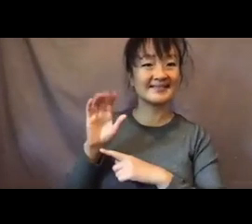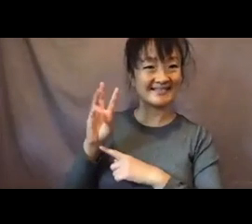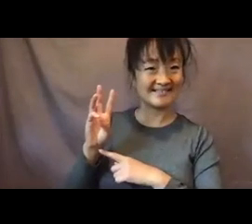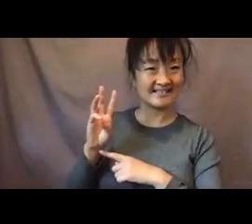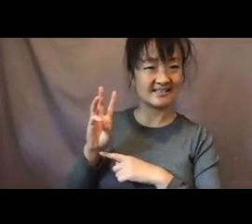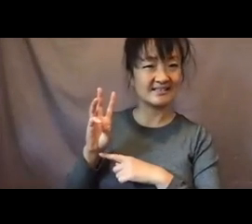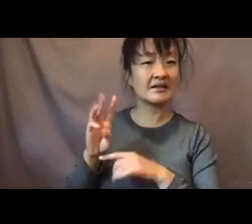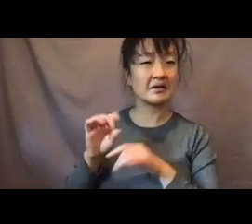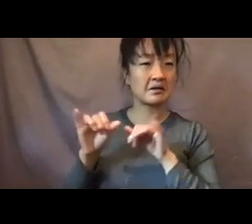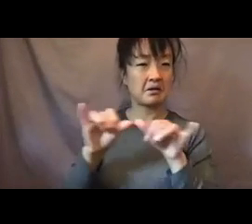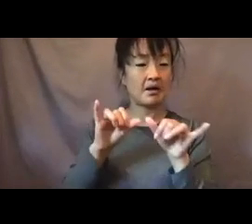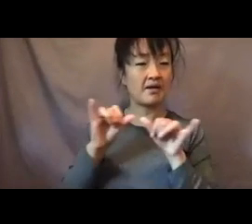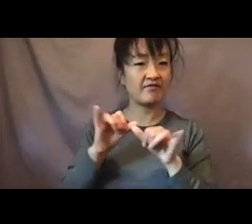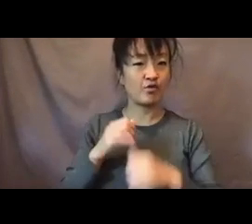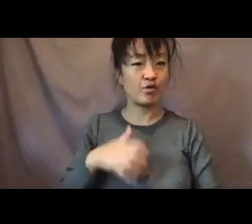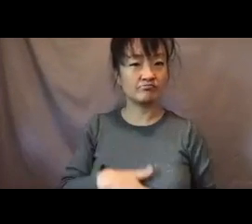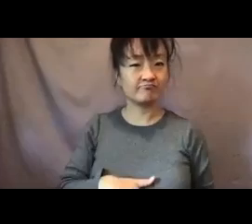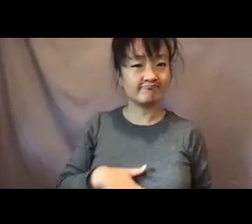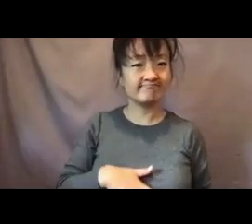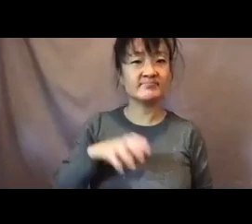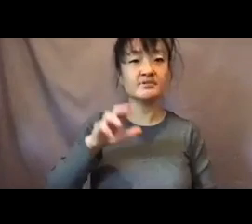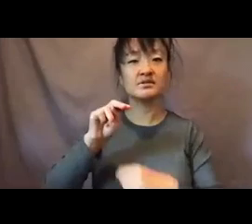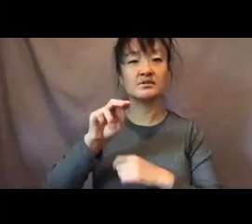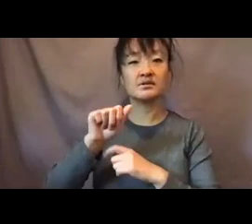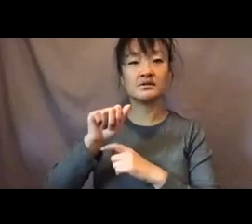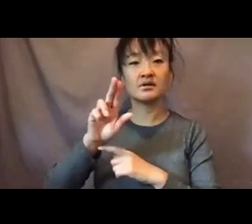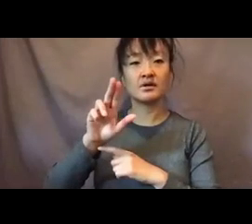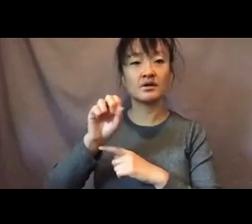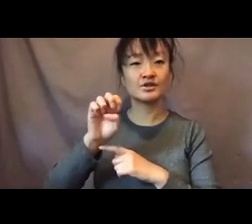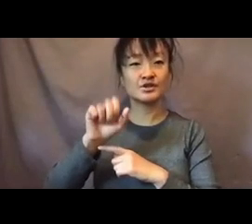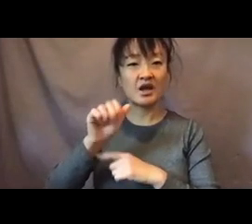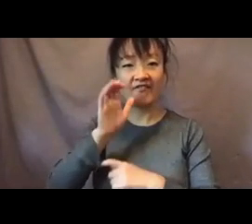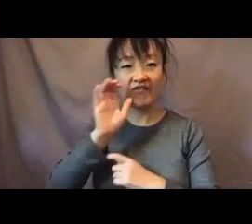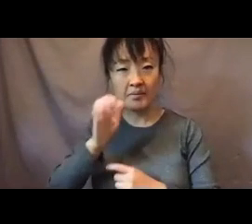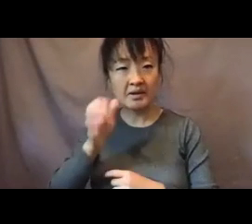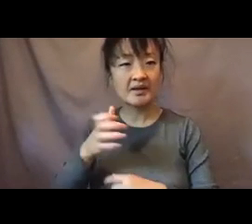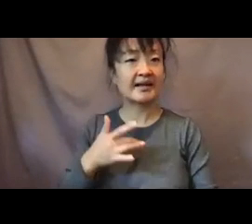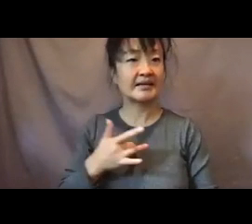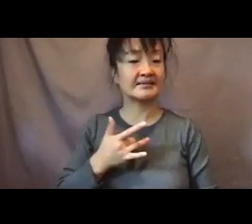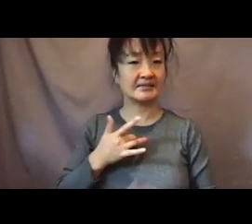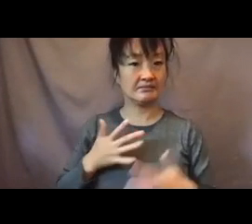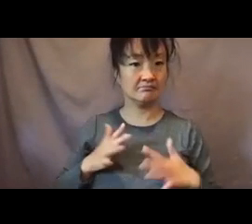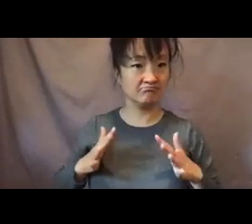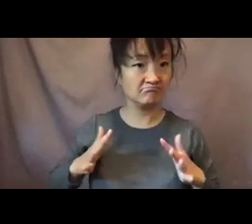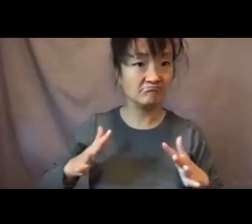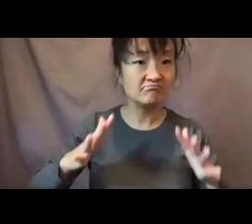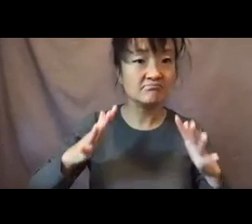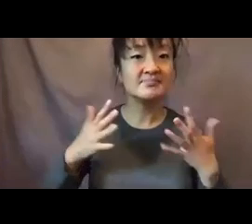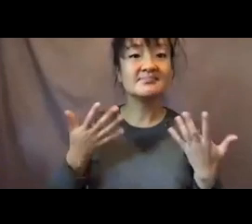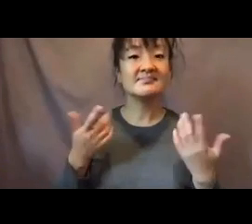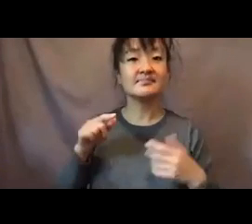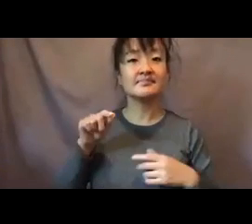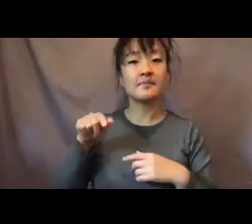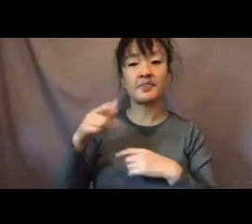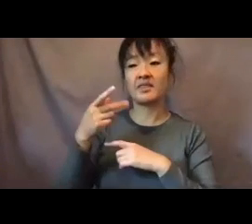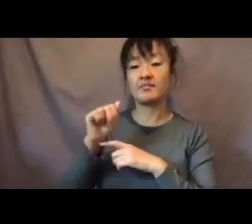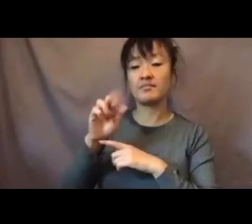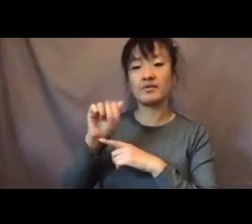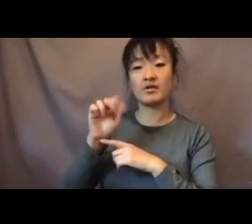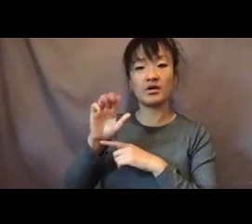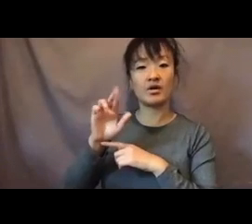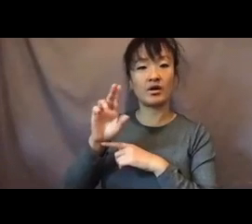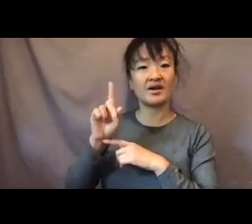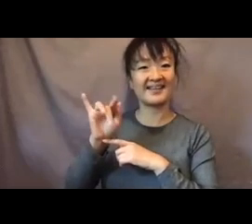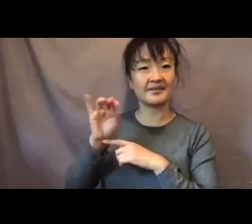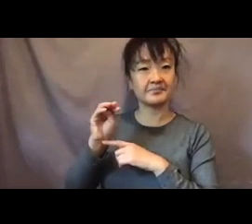and vomiting. Also a sense of anxiety, right? This is sort of like when the pericardium is the channel.